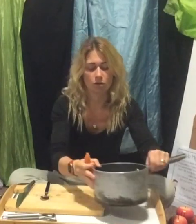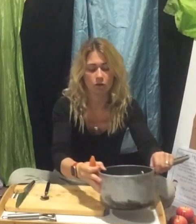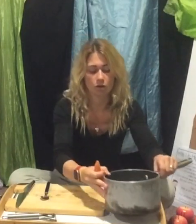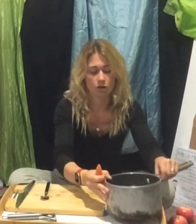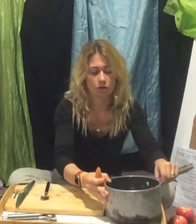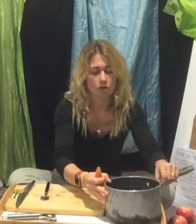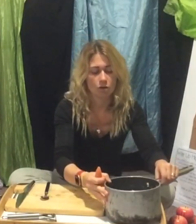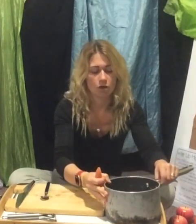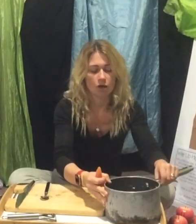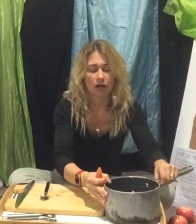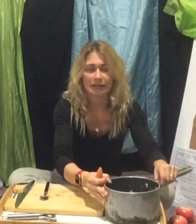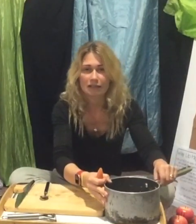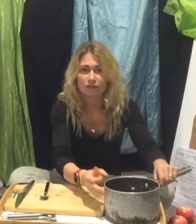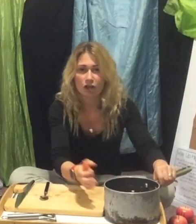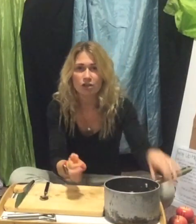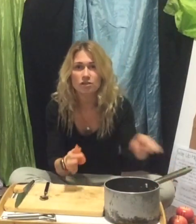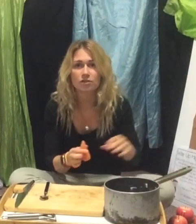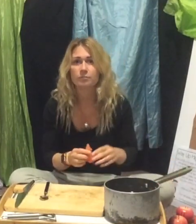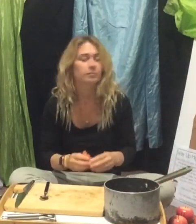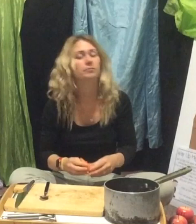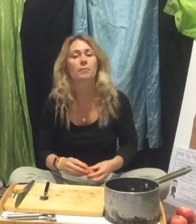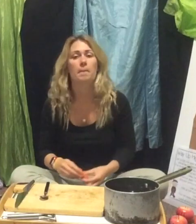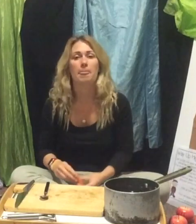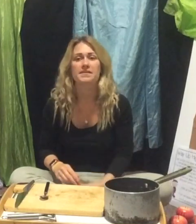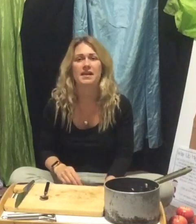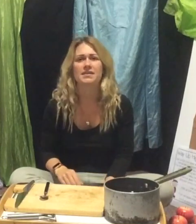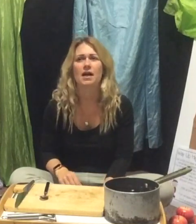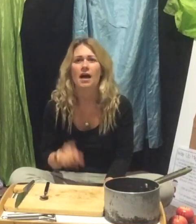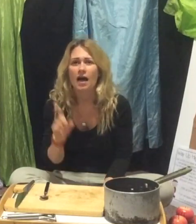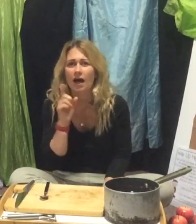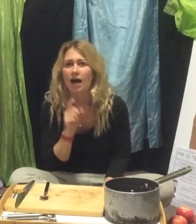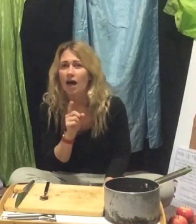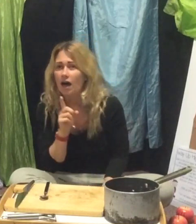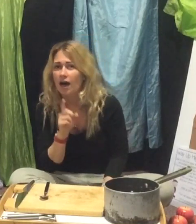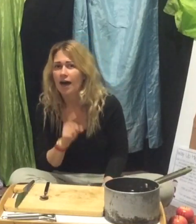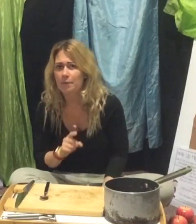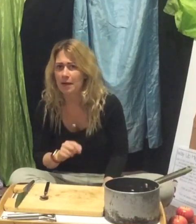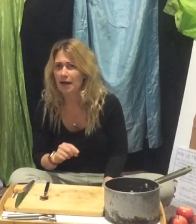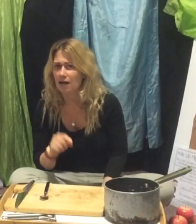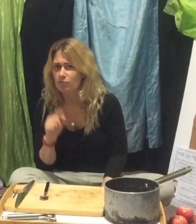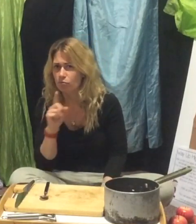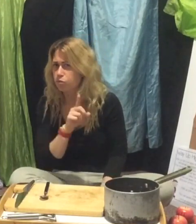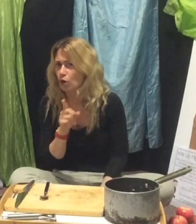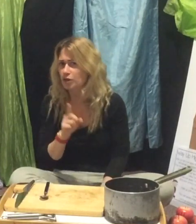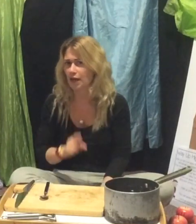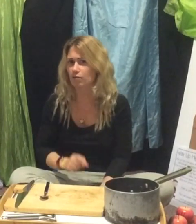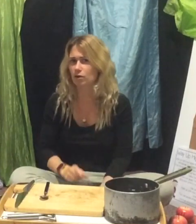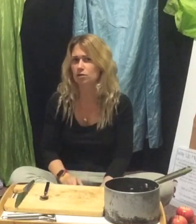So, a little voice said, "I might have one carrot."